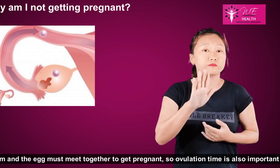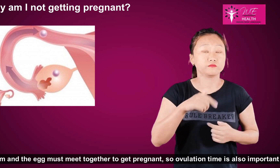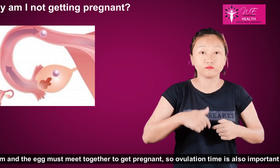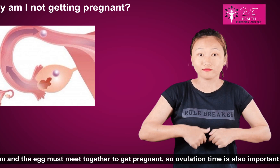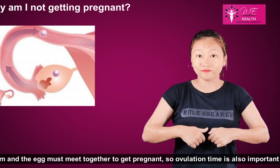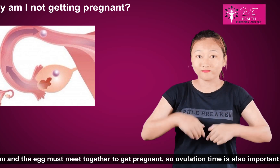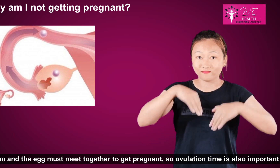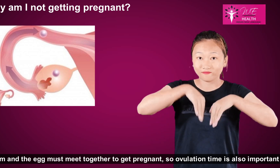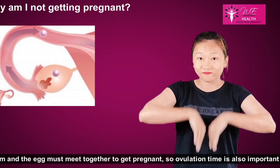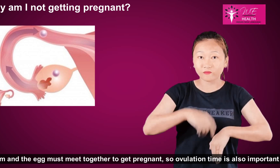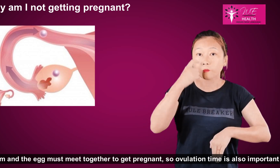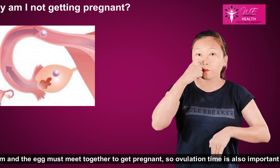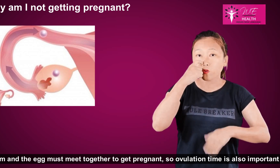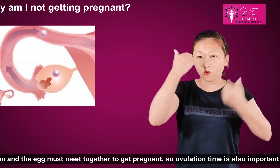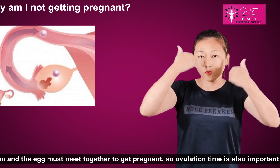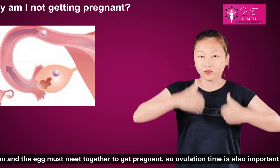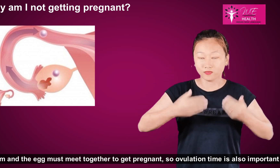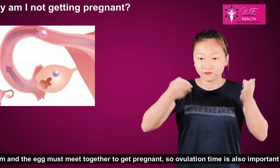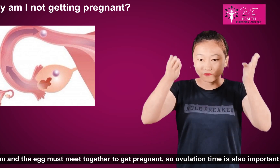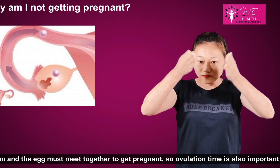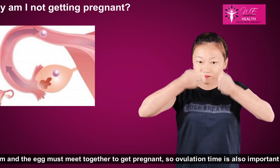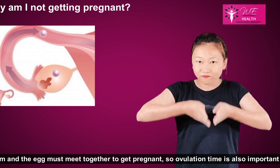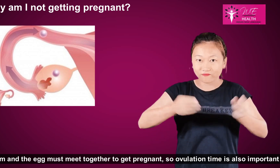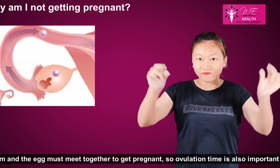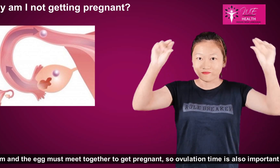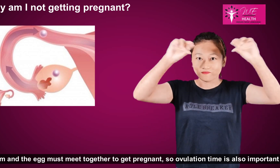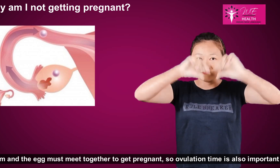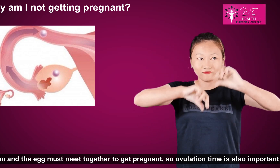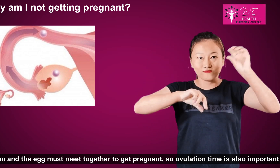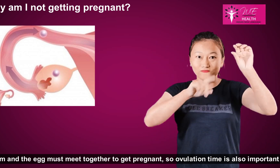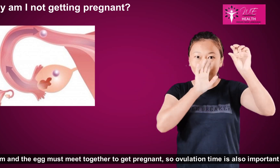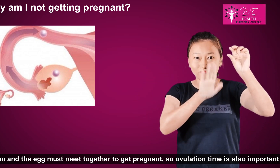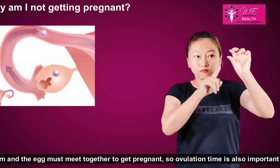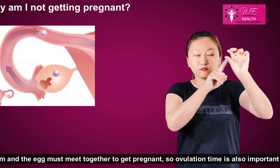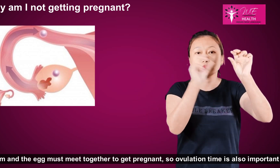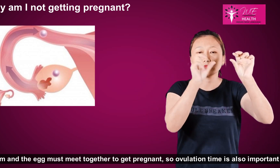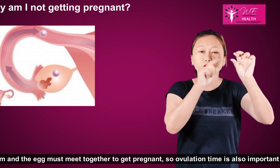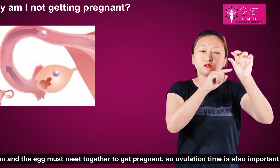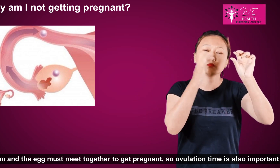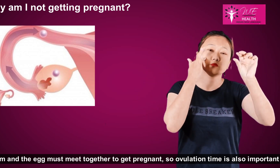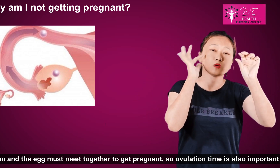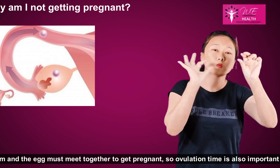The sperm and the egg must meet together to get pregnant, so ovulation time is also important.